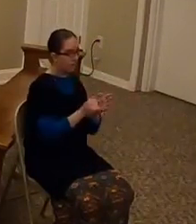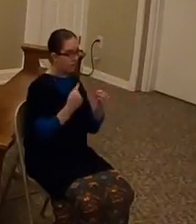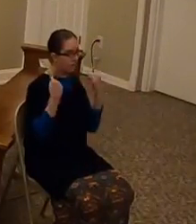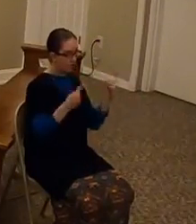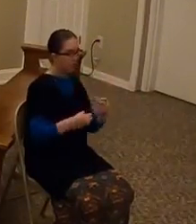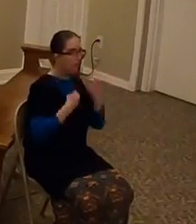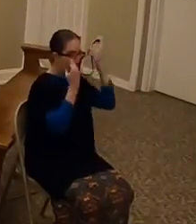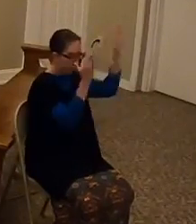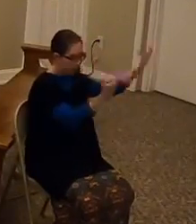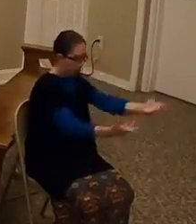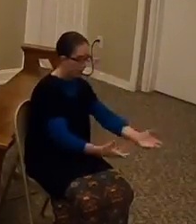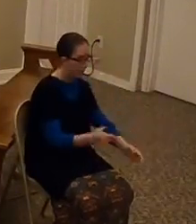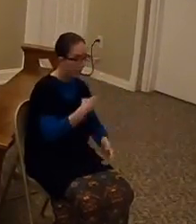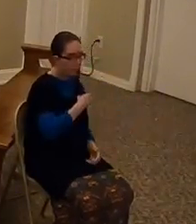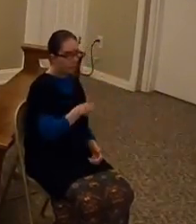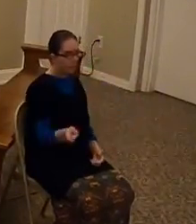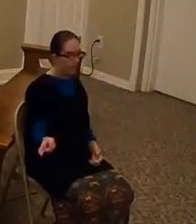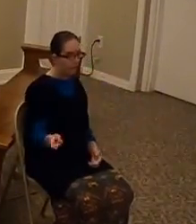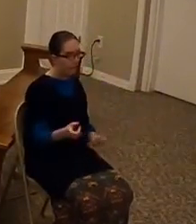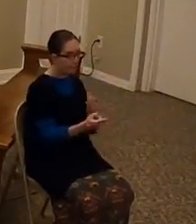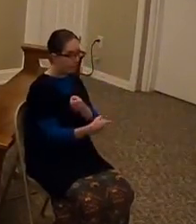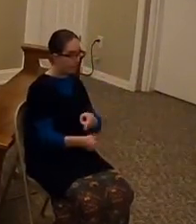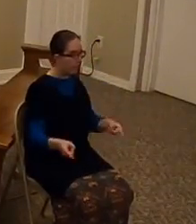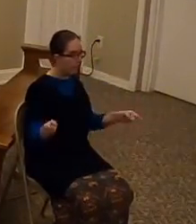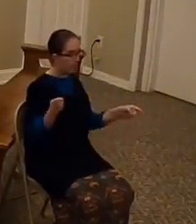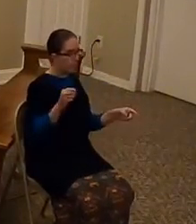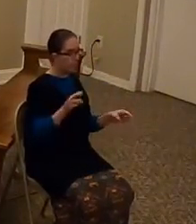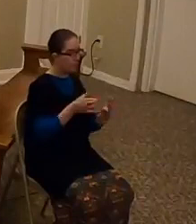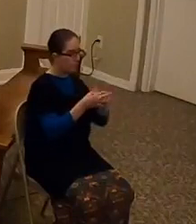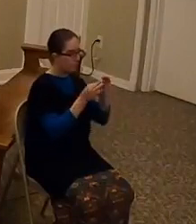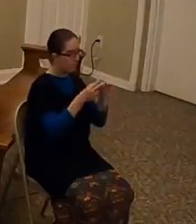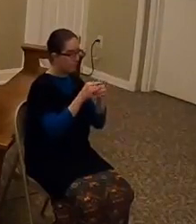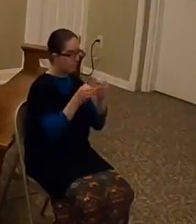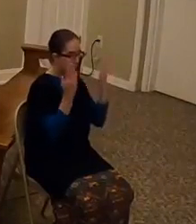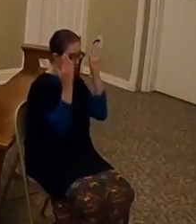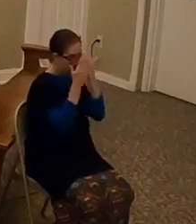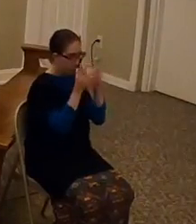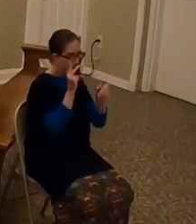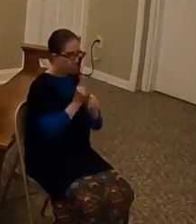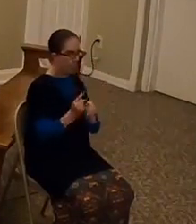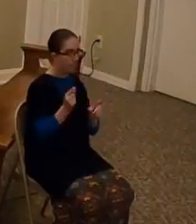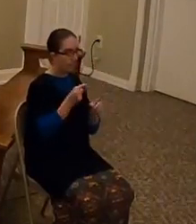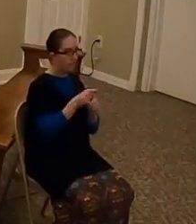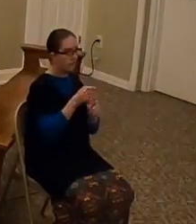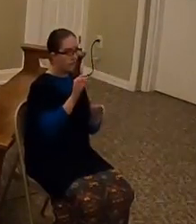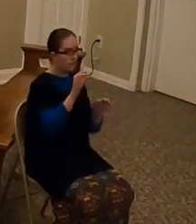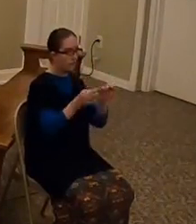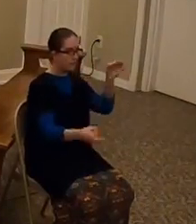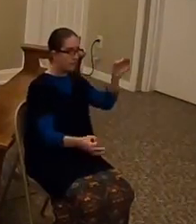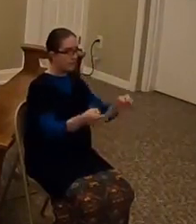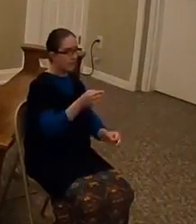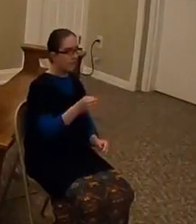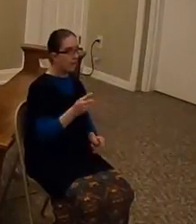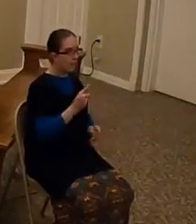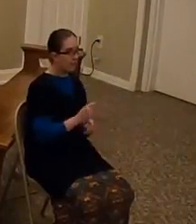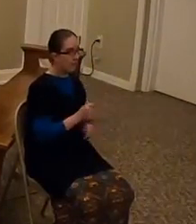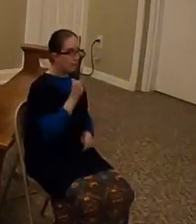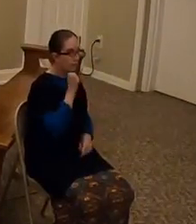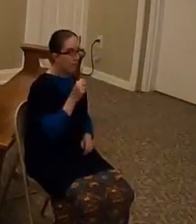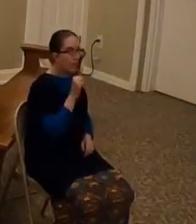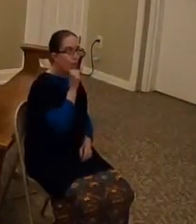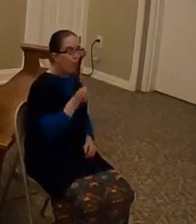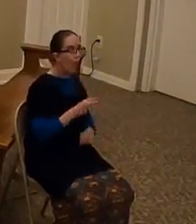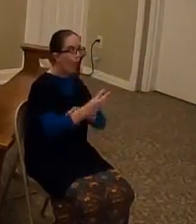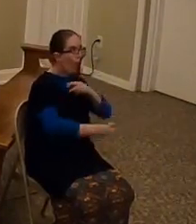but cast them down to hell, and delivered them into chains of darkness to be reserved unto judgment, and spared not the old